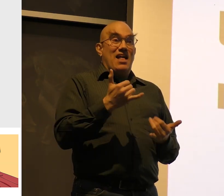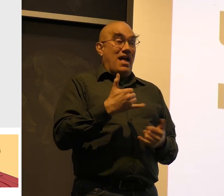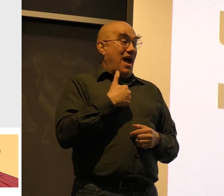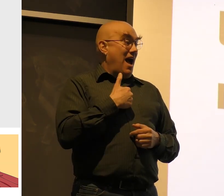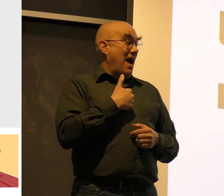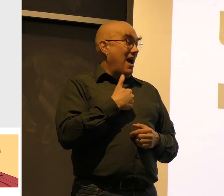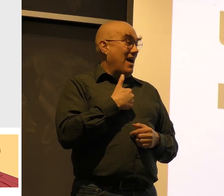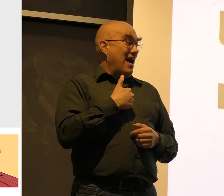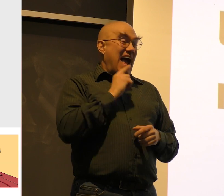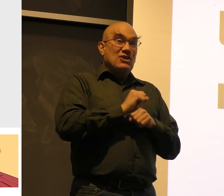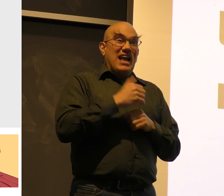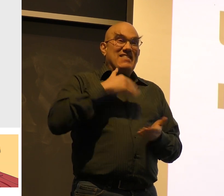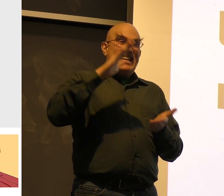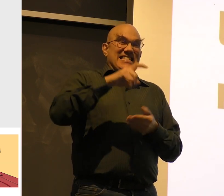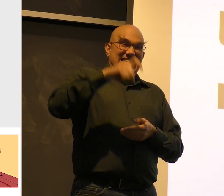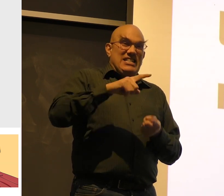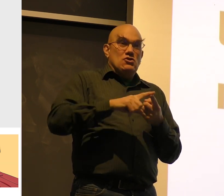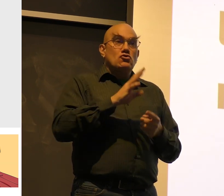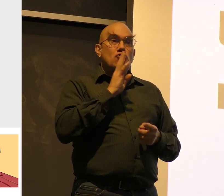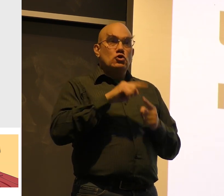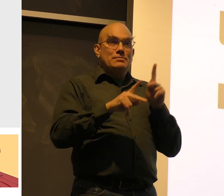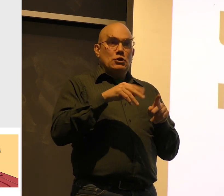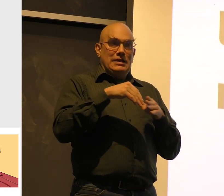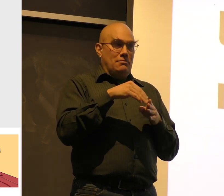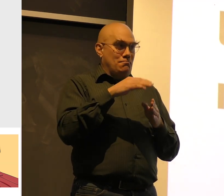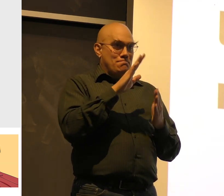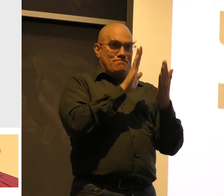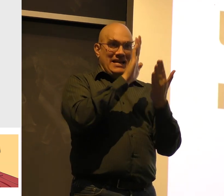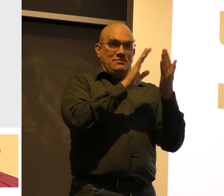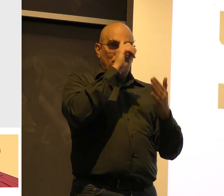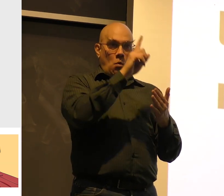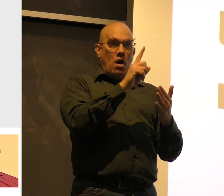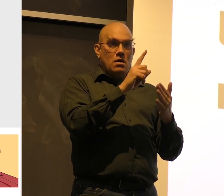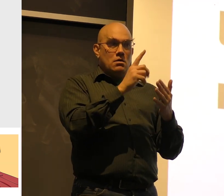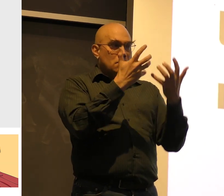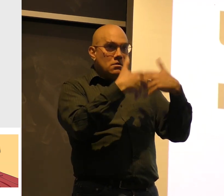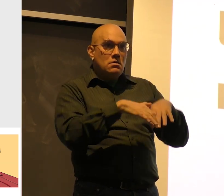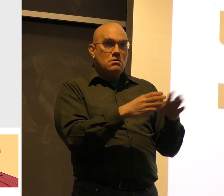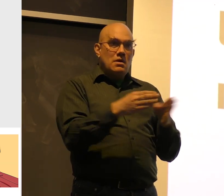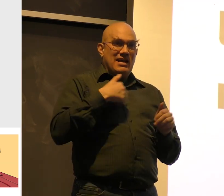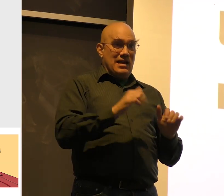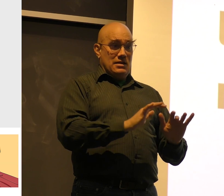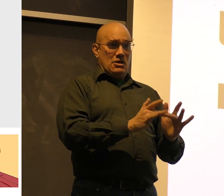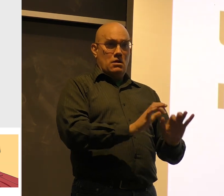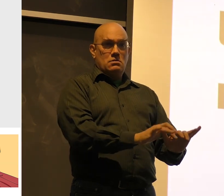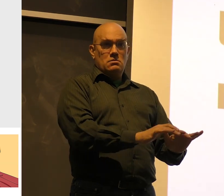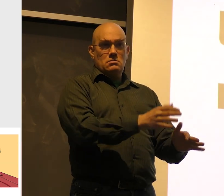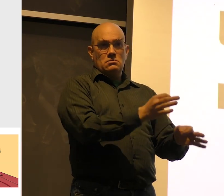And I love the fact that I actually have less needs to talk to people in person to work out the planning. I can do it